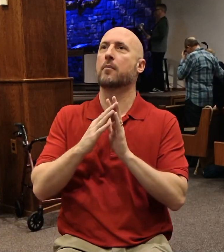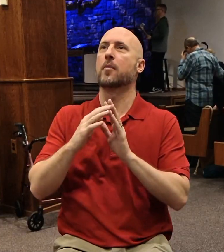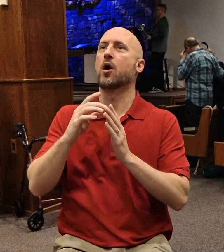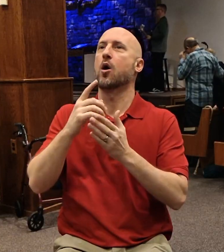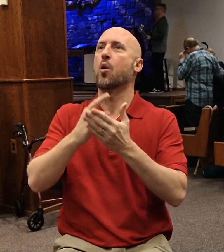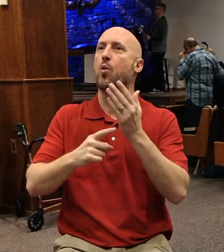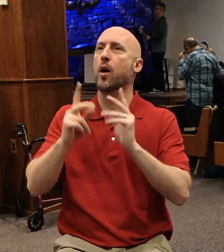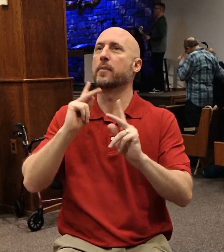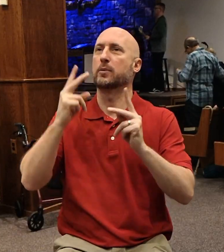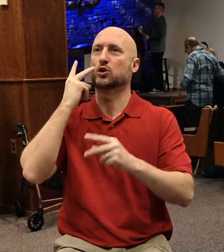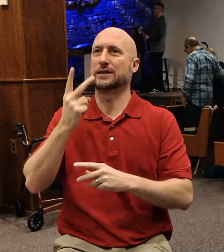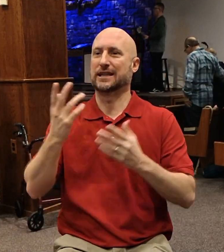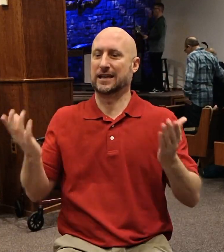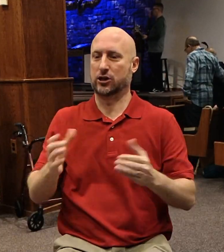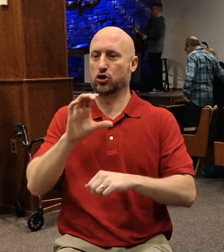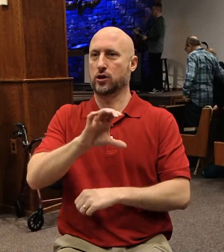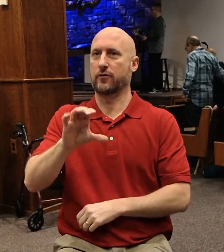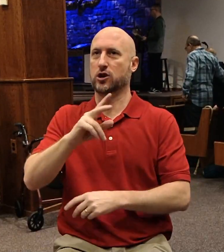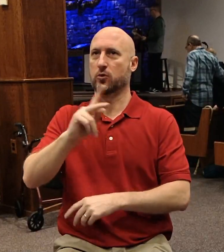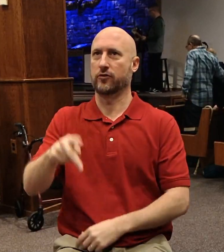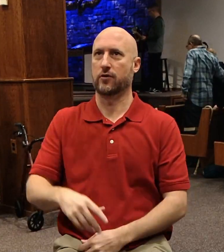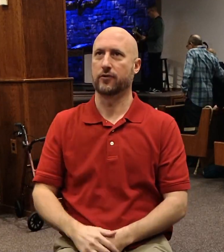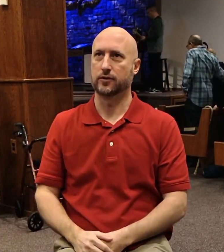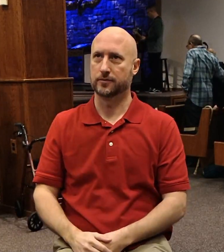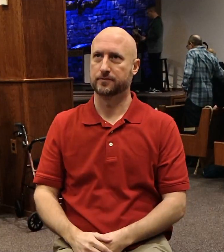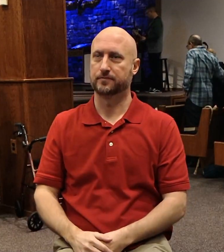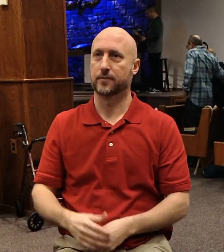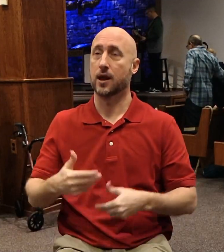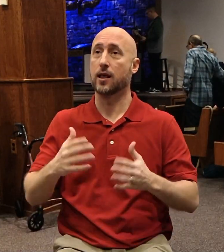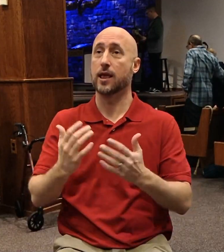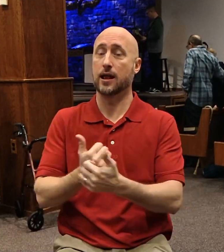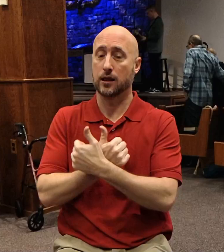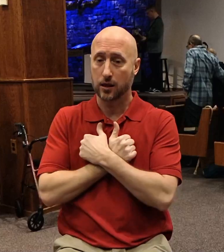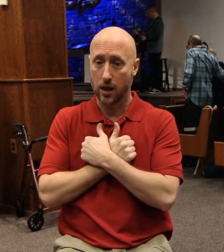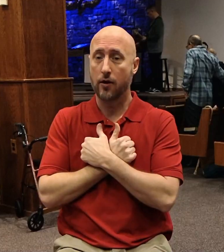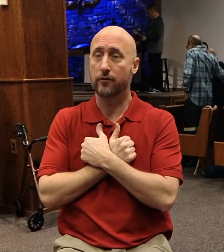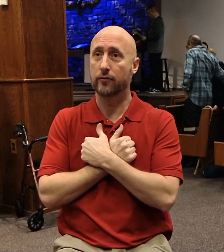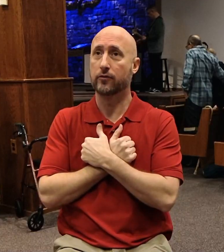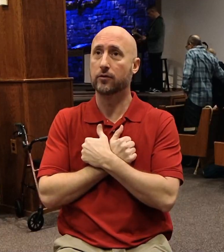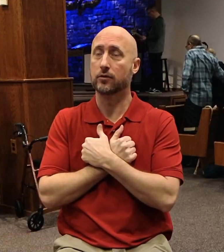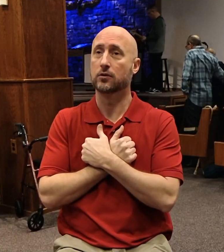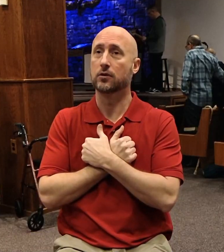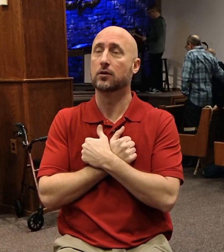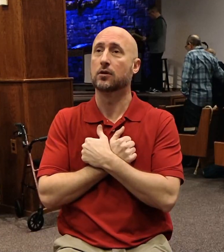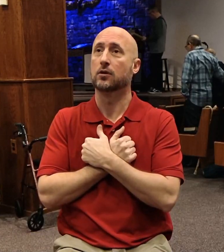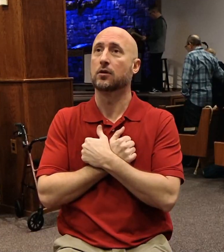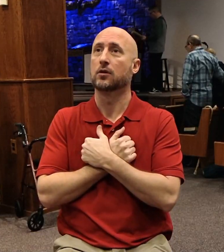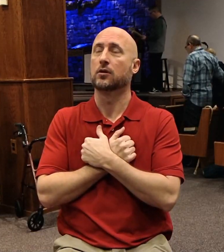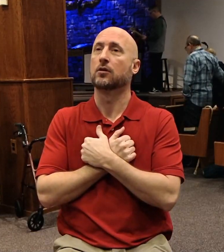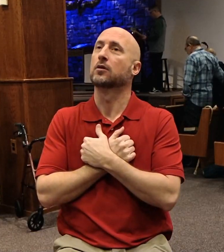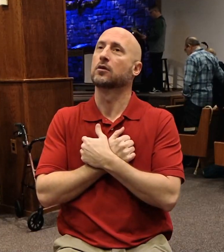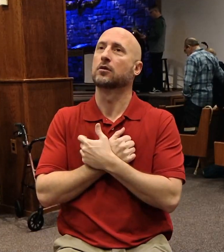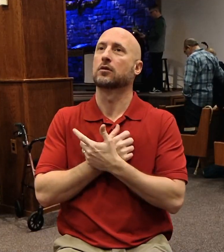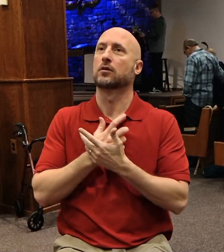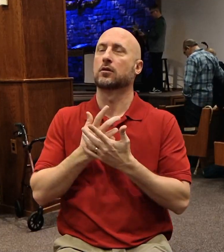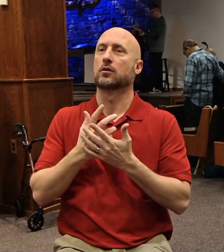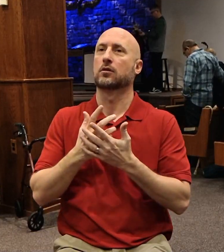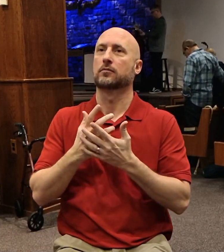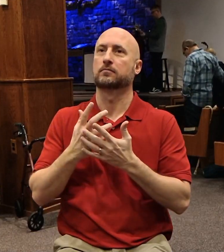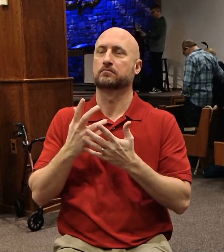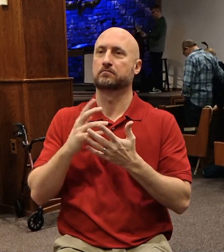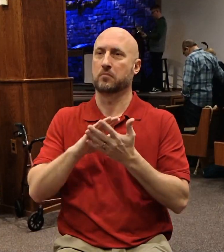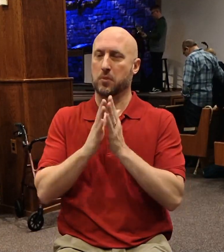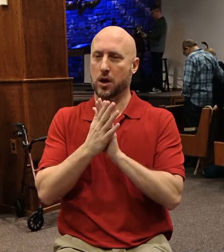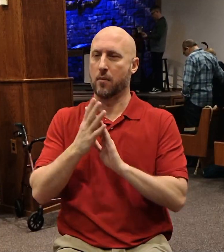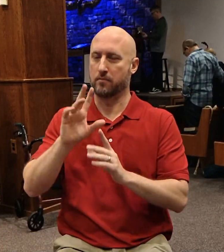let love Lord be the mark of all of that as it is the mark of great revivals through history